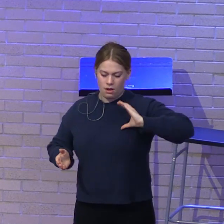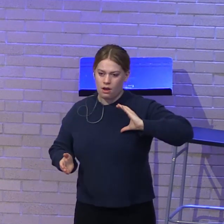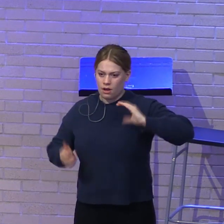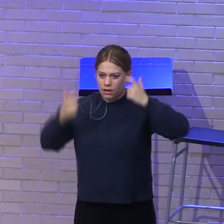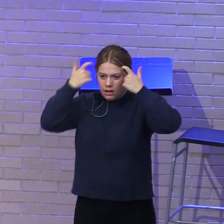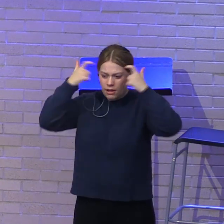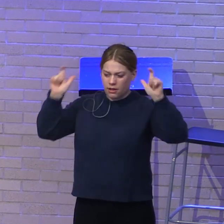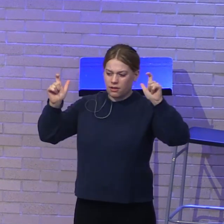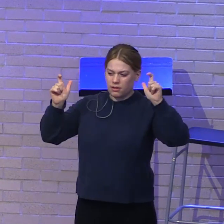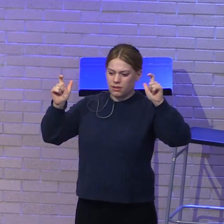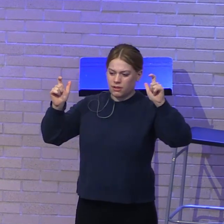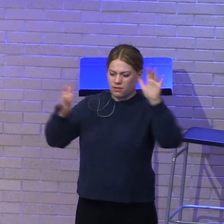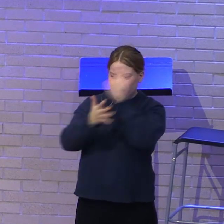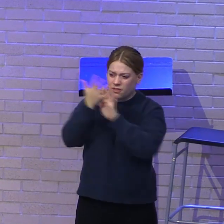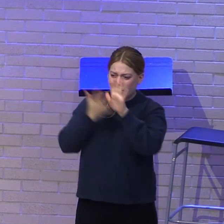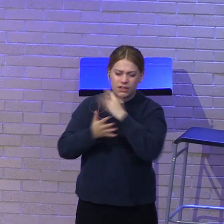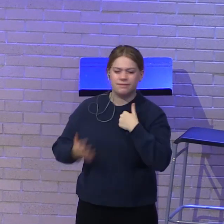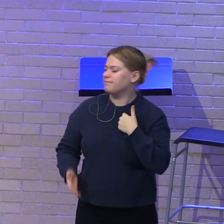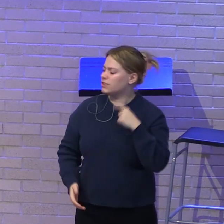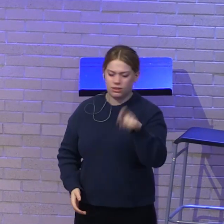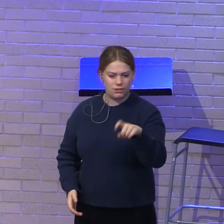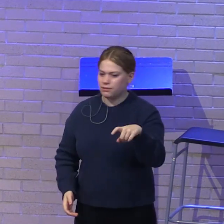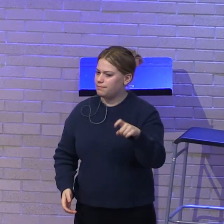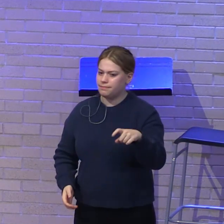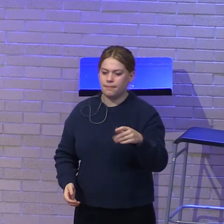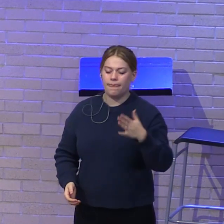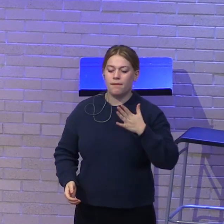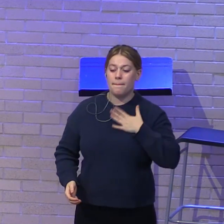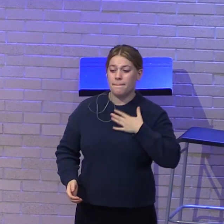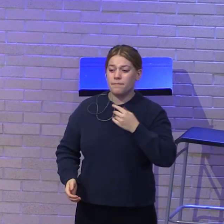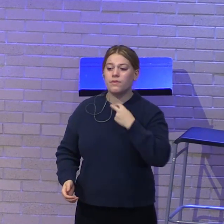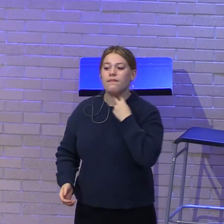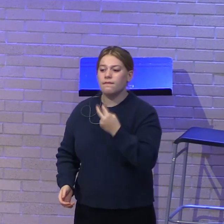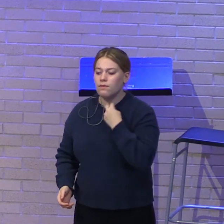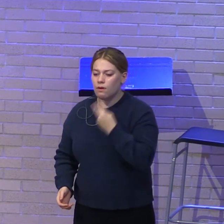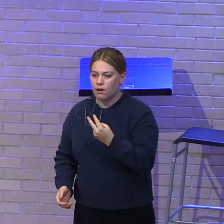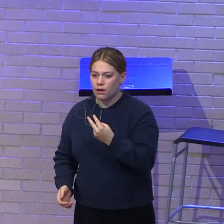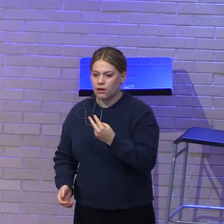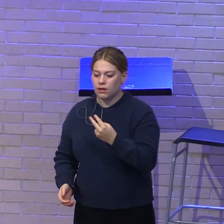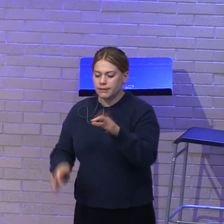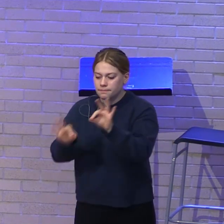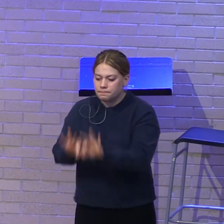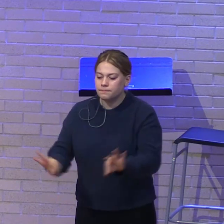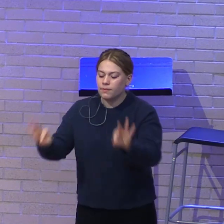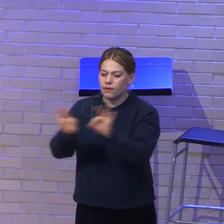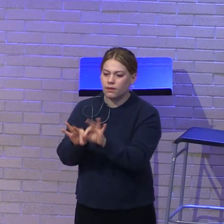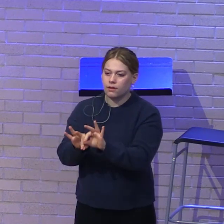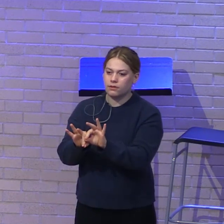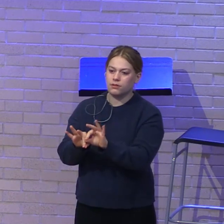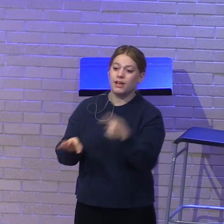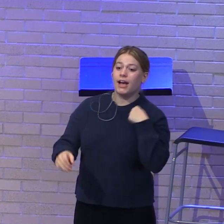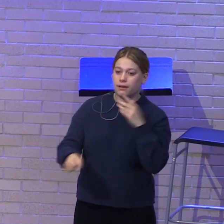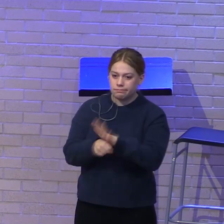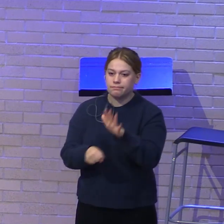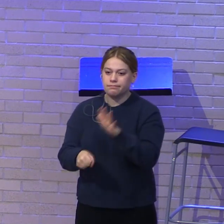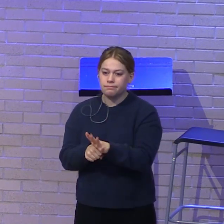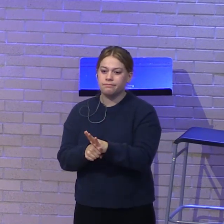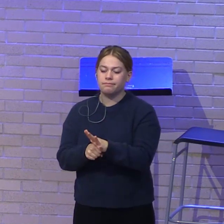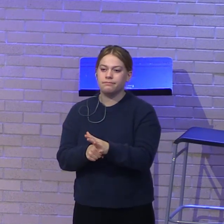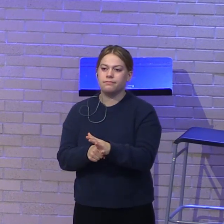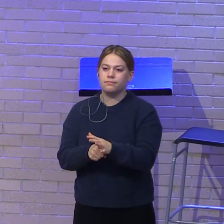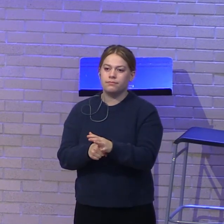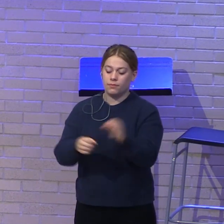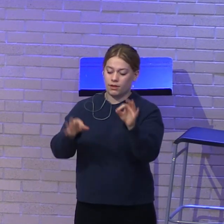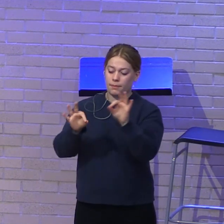in the way. I learned my voice is my power, that I am enough, and most importantly, that it doesn't matter